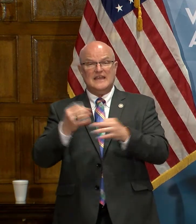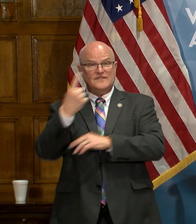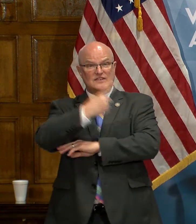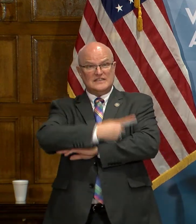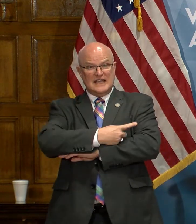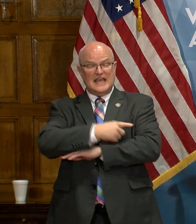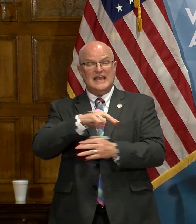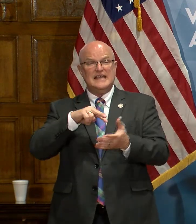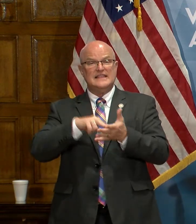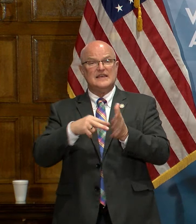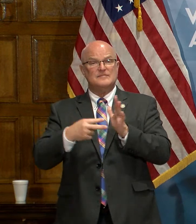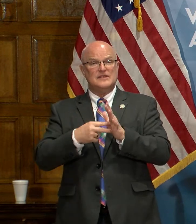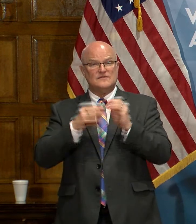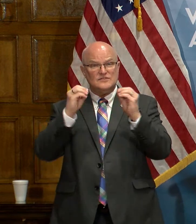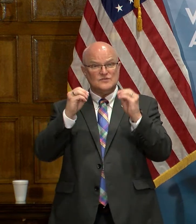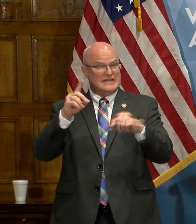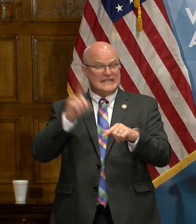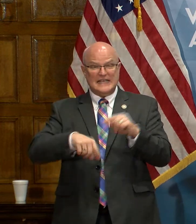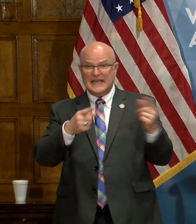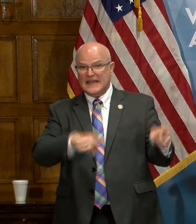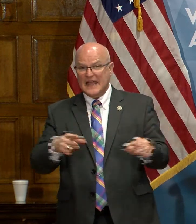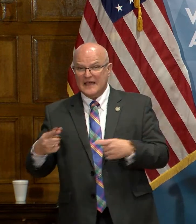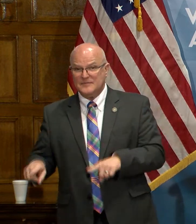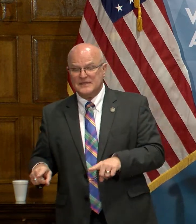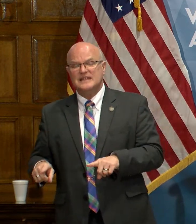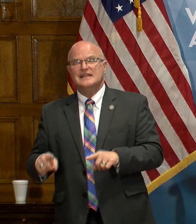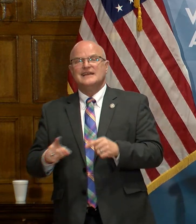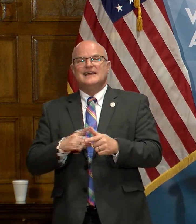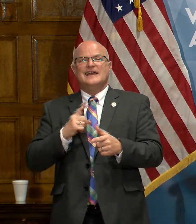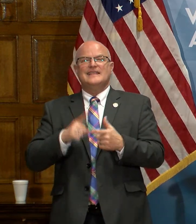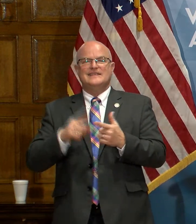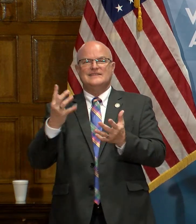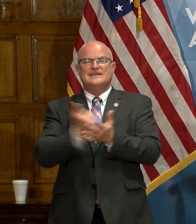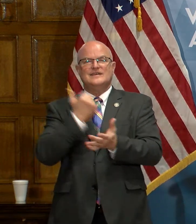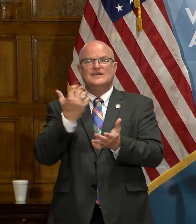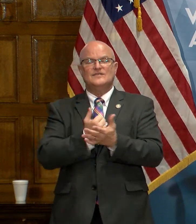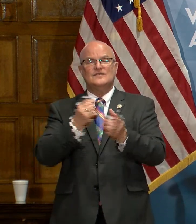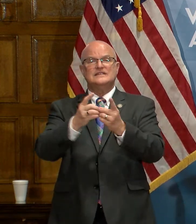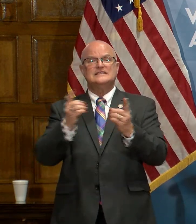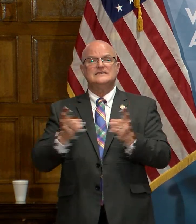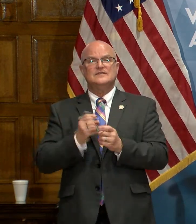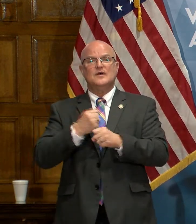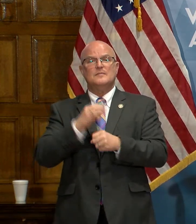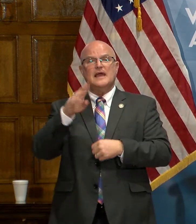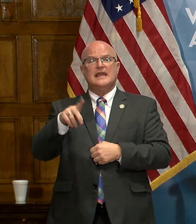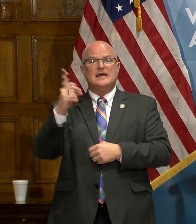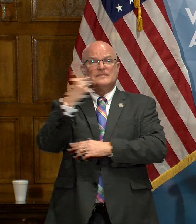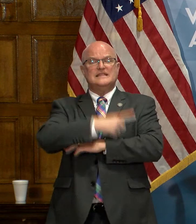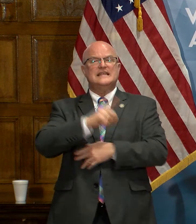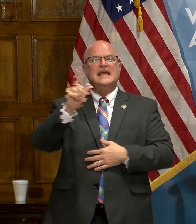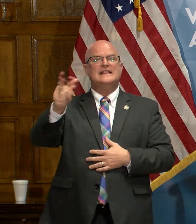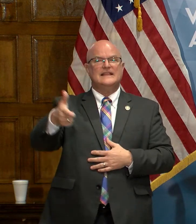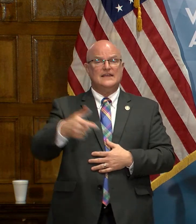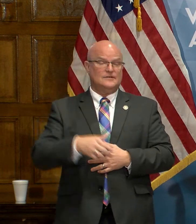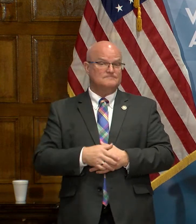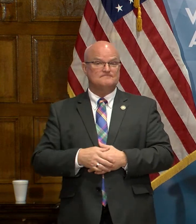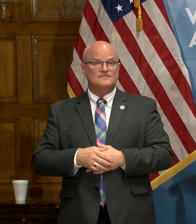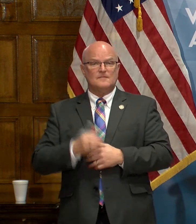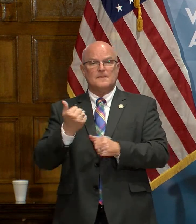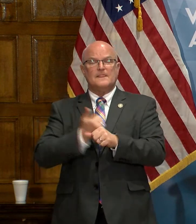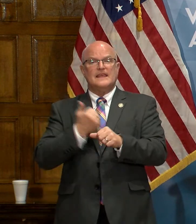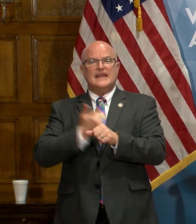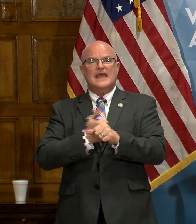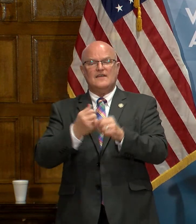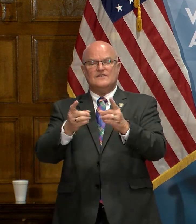that meaningful instruction cannot occur, there are opportunities for districts to make up the day later. Every district